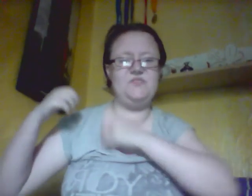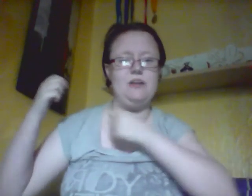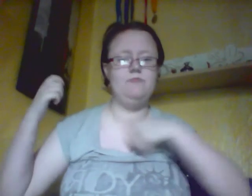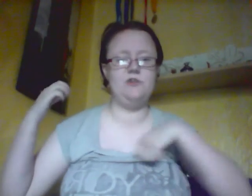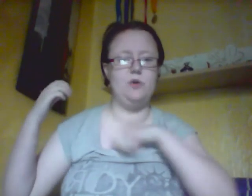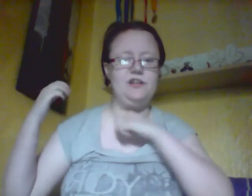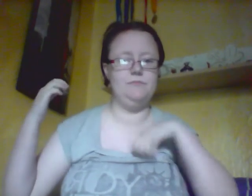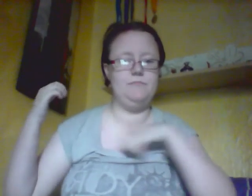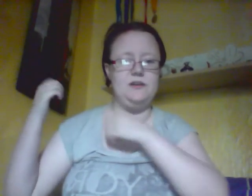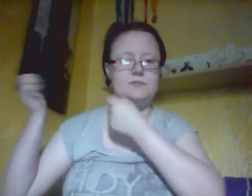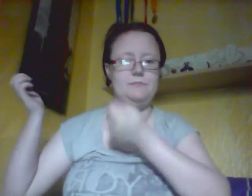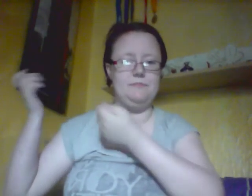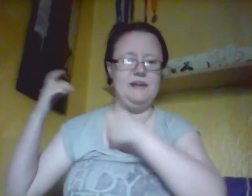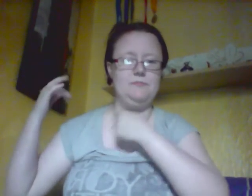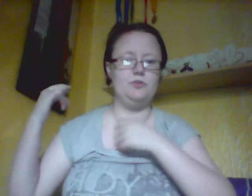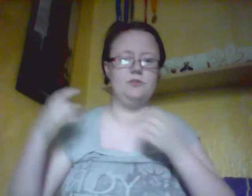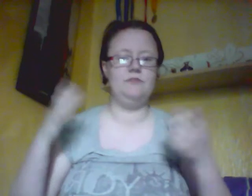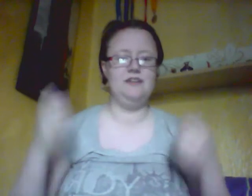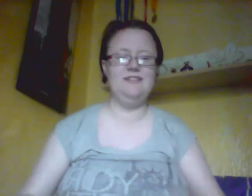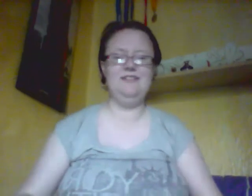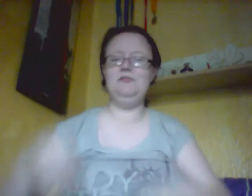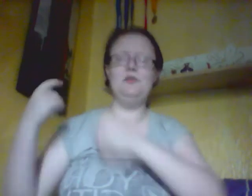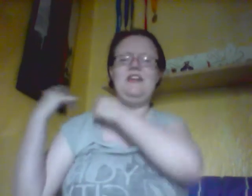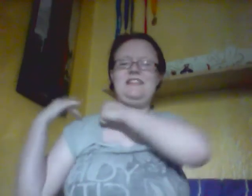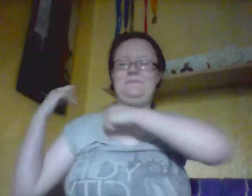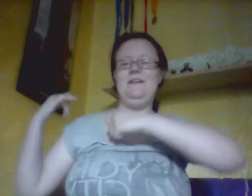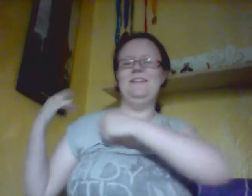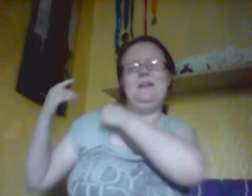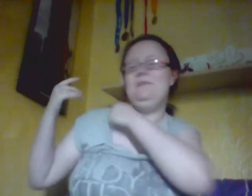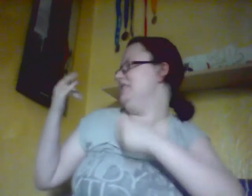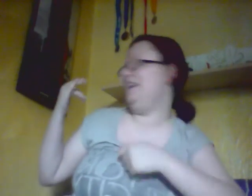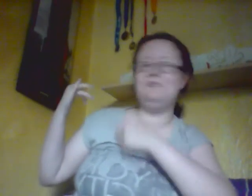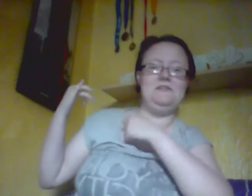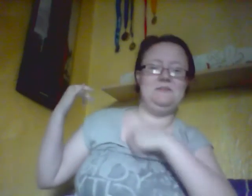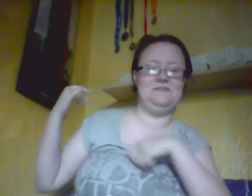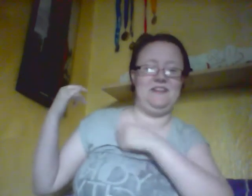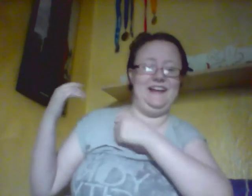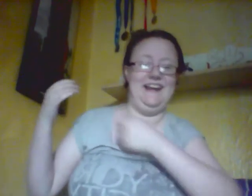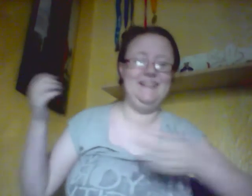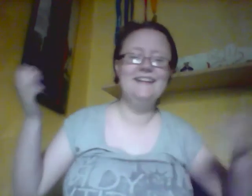sound recorded and Ben just mimes or something. I don't even know if that's. Why am I doing that? That's not how you play the violin.